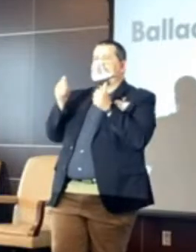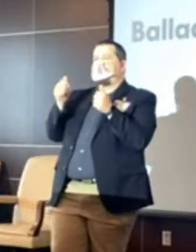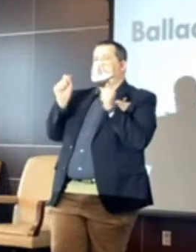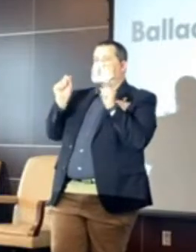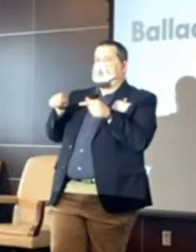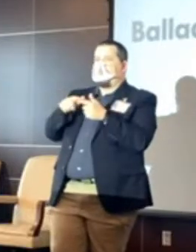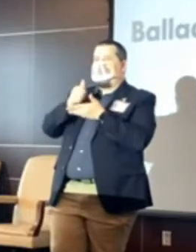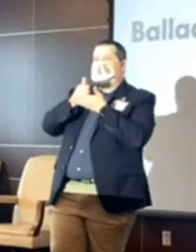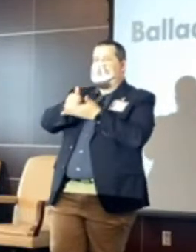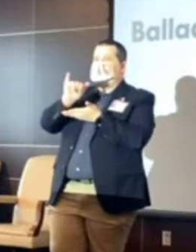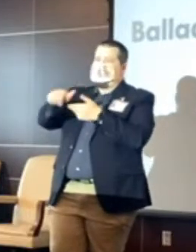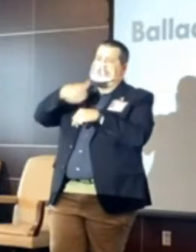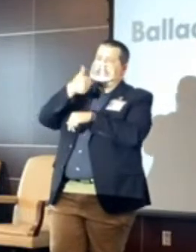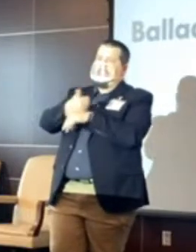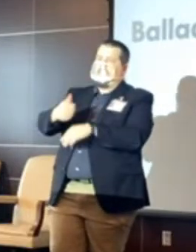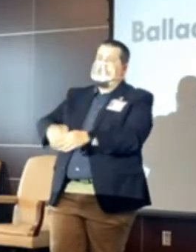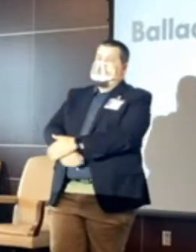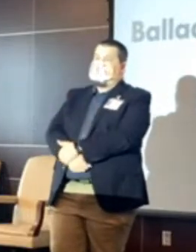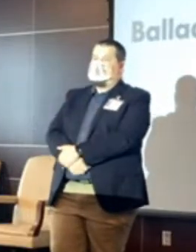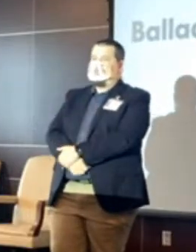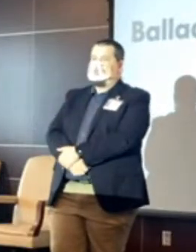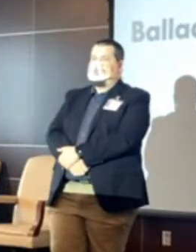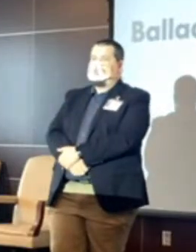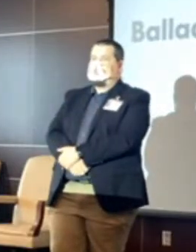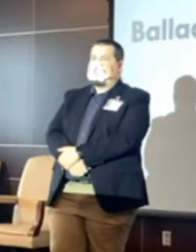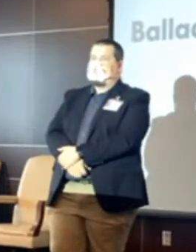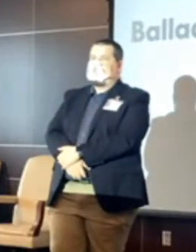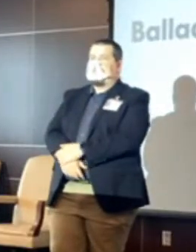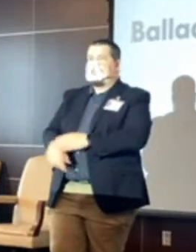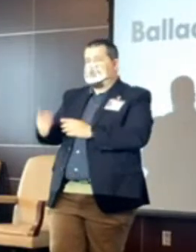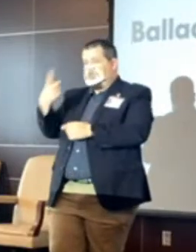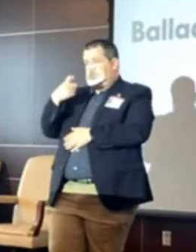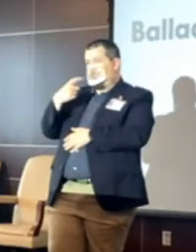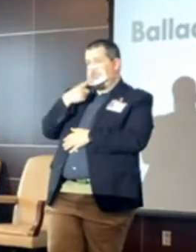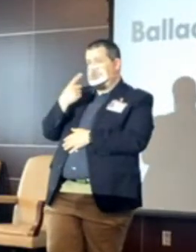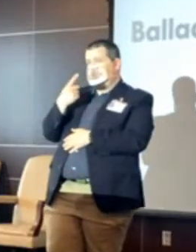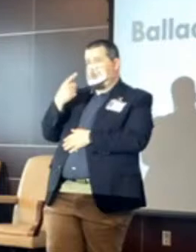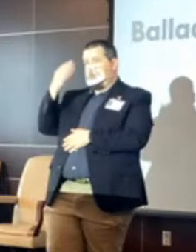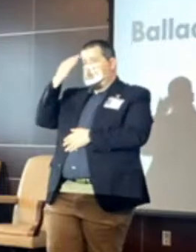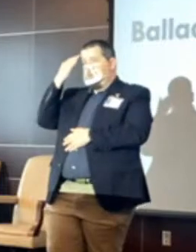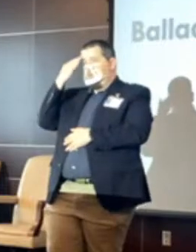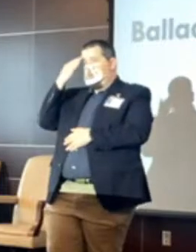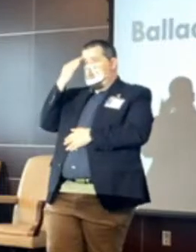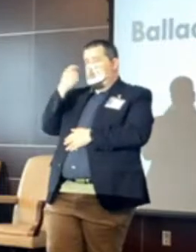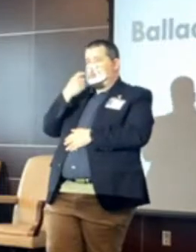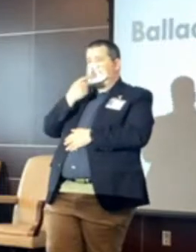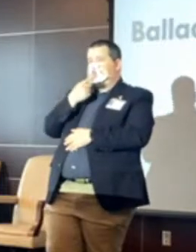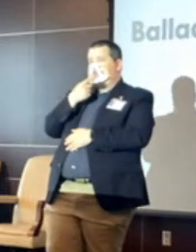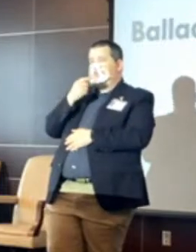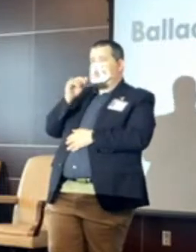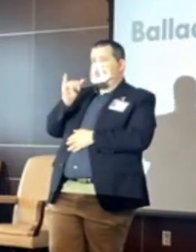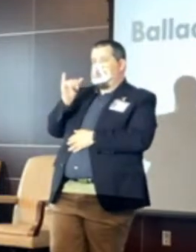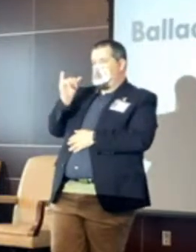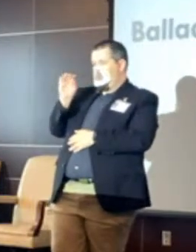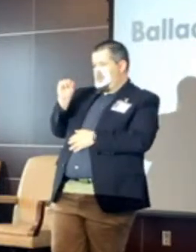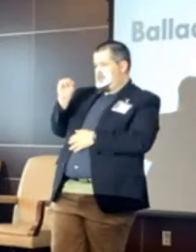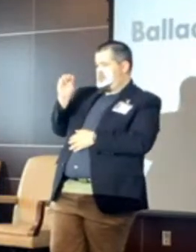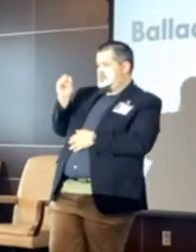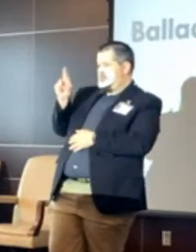can to get that stood up. And I know that, this might also be for you as well. I know that you just mentioned ivermectin and